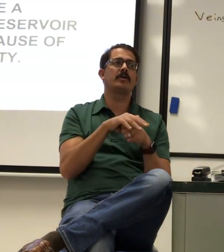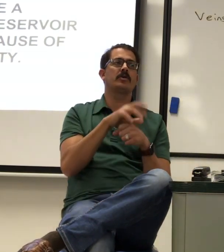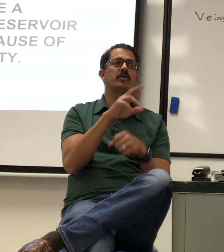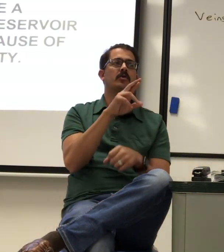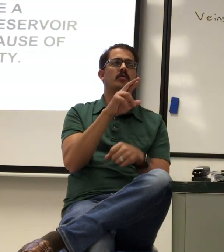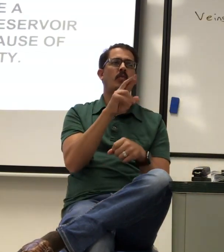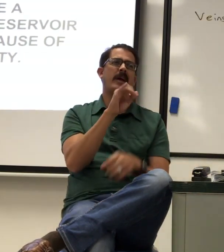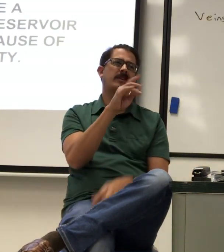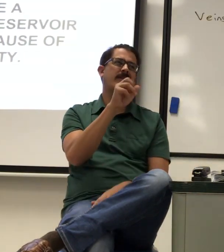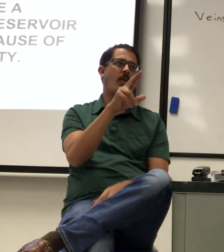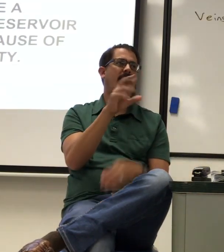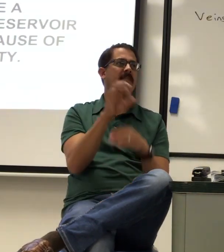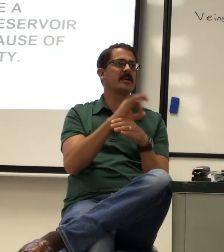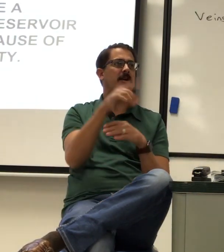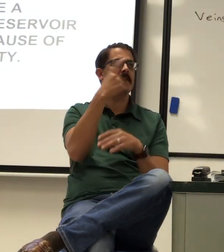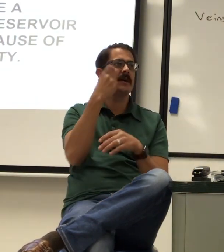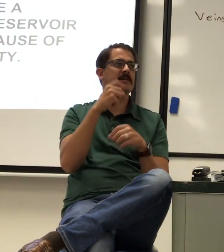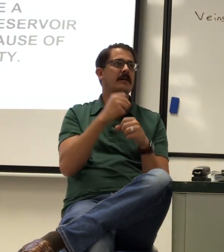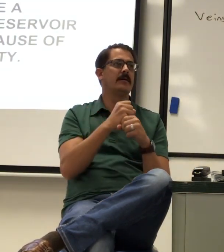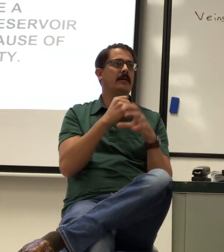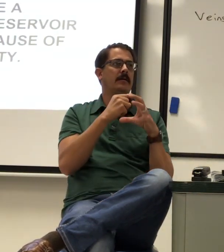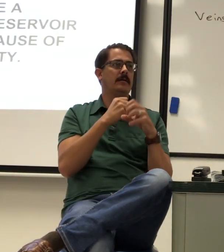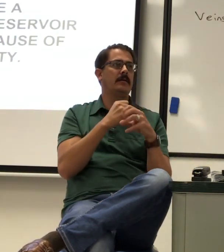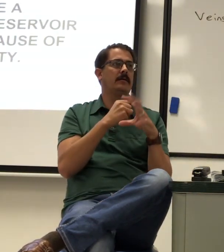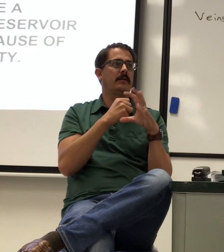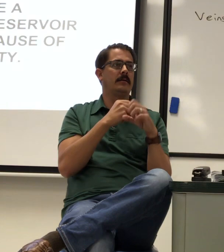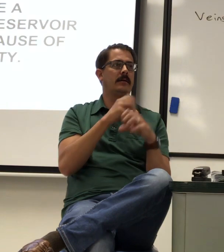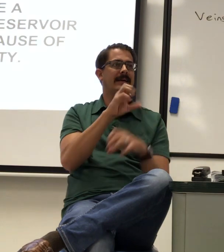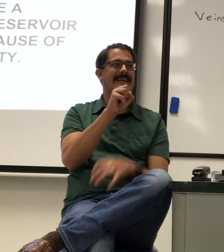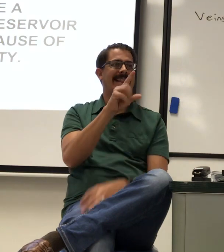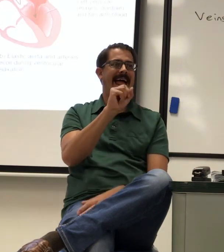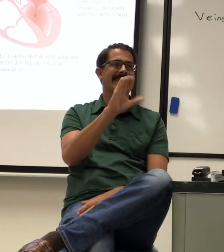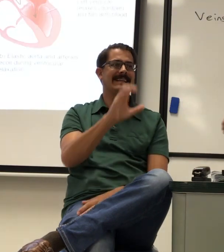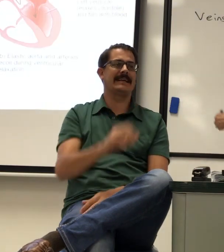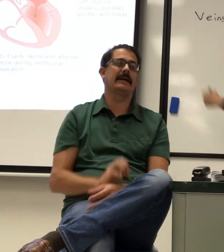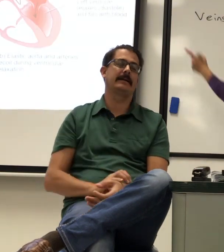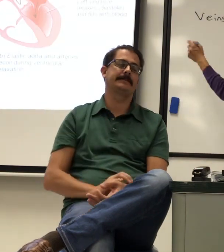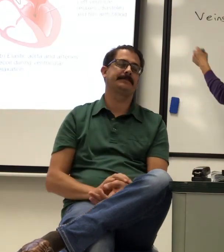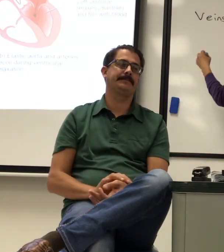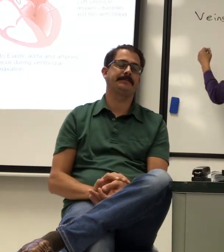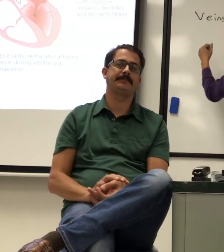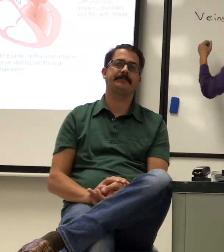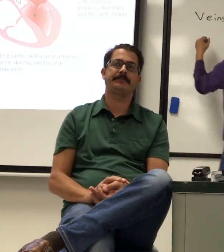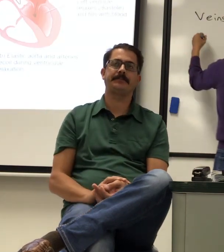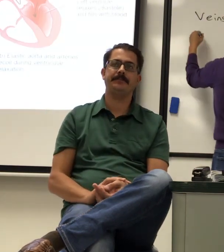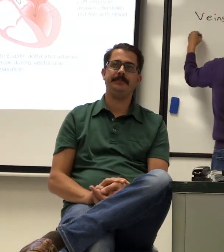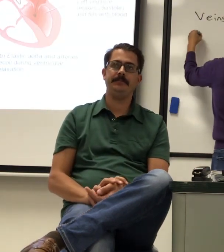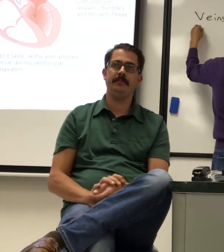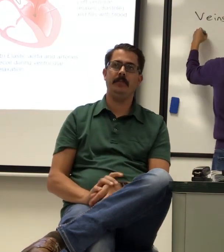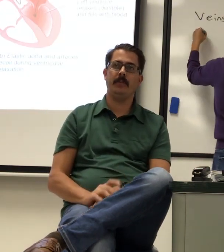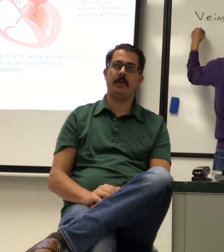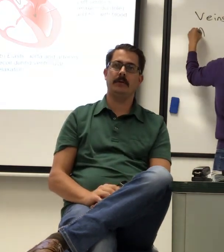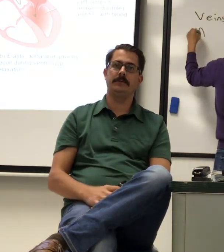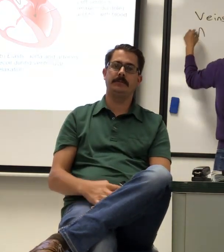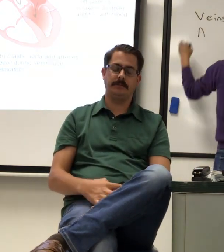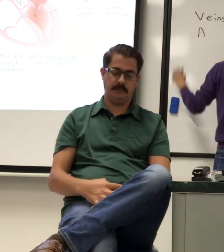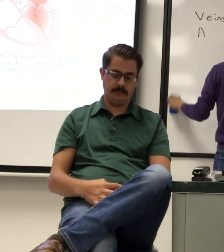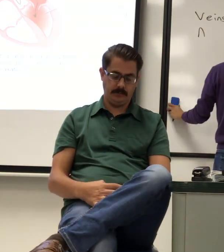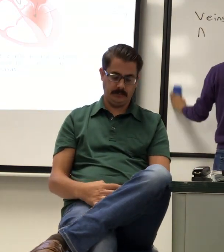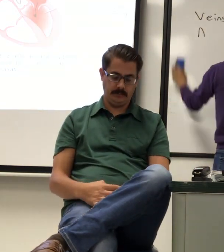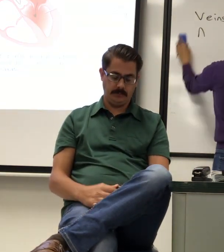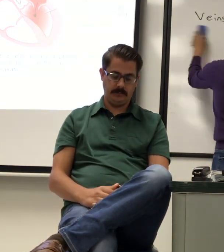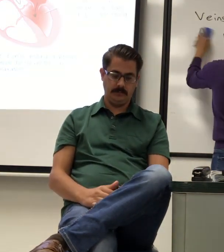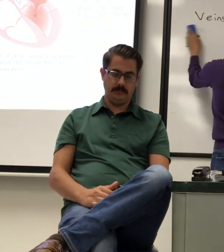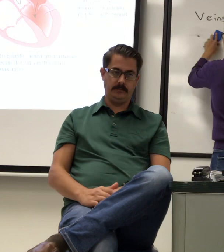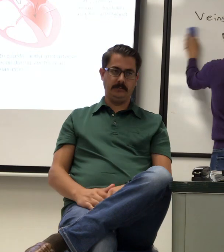function because of their elasticity. That's a picture of it here. I want to